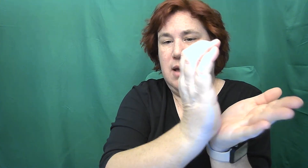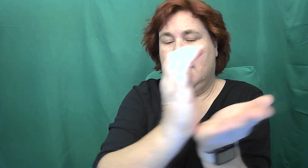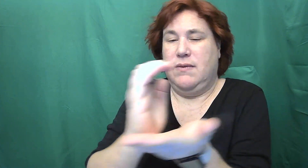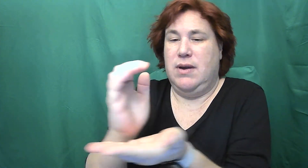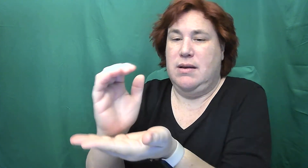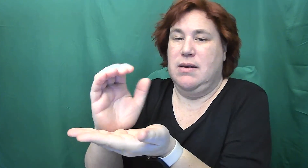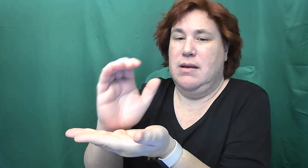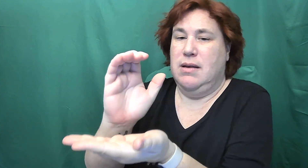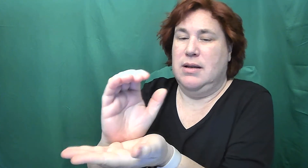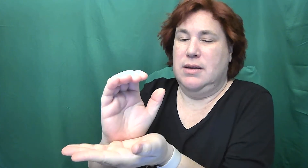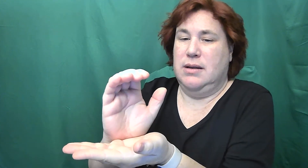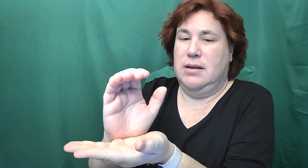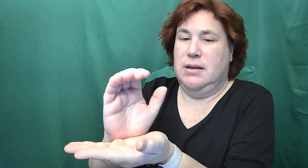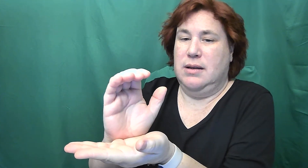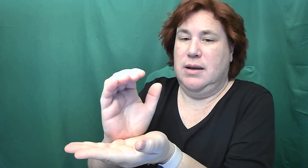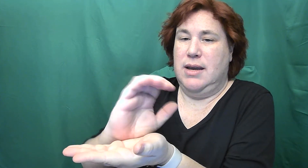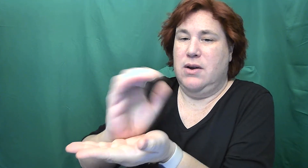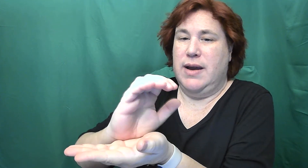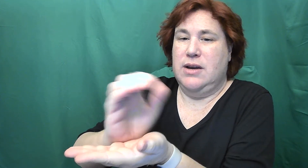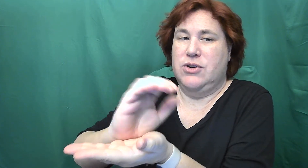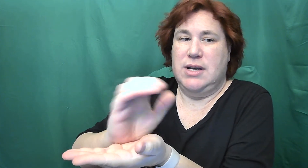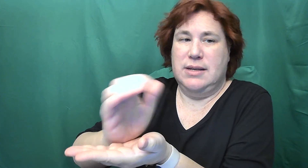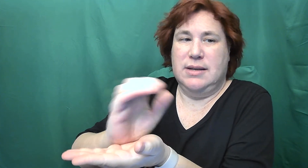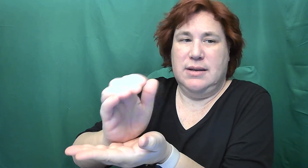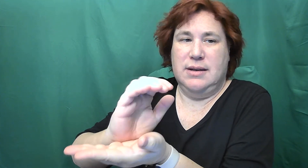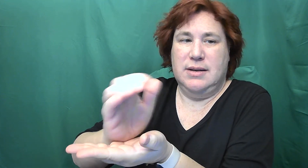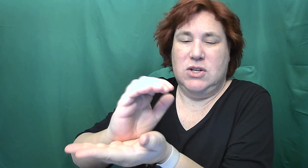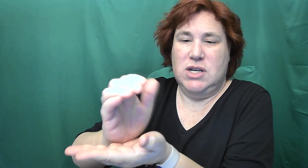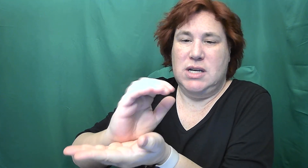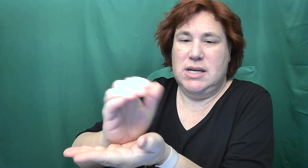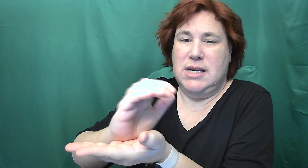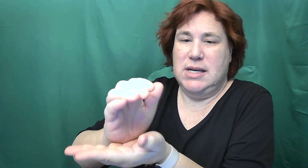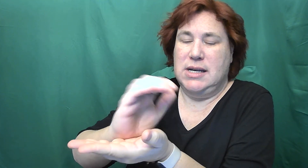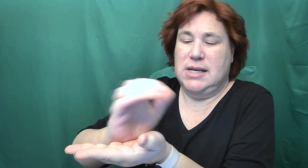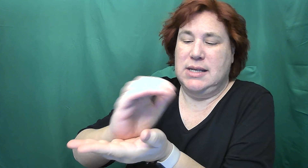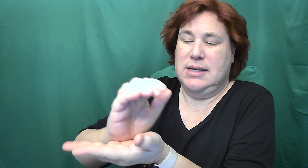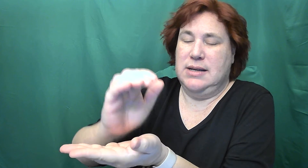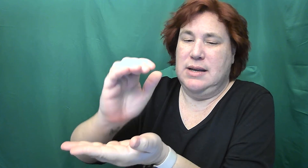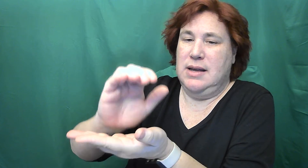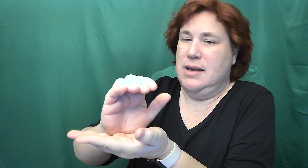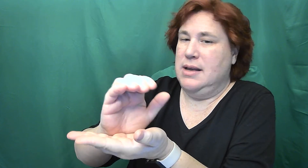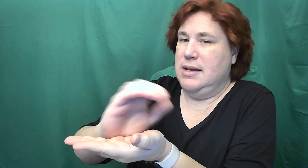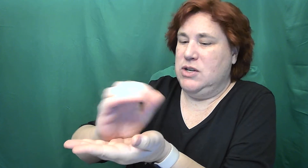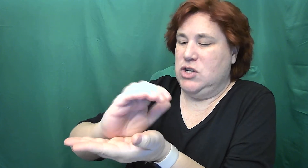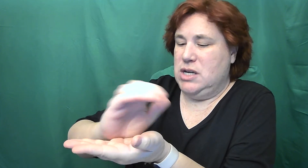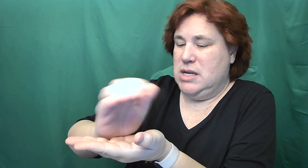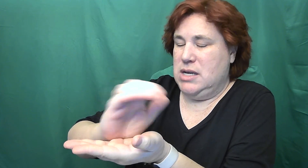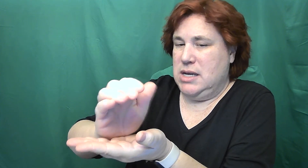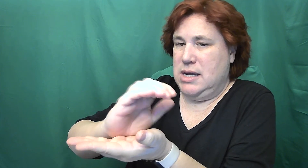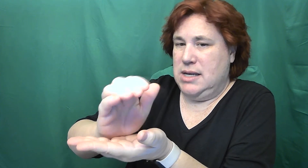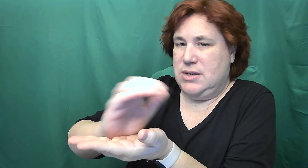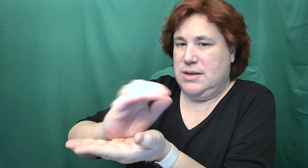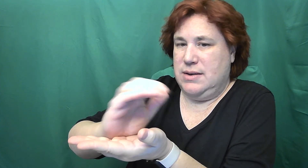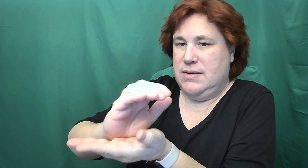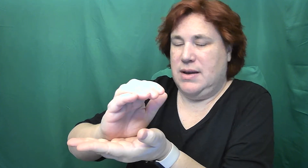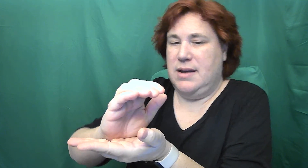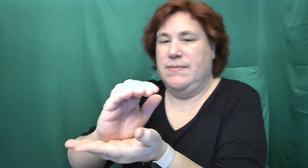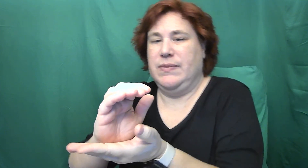right? And you grate in your cheese. Cheese. Cheese. Okay? So